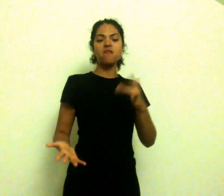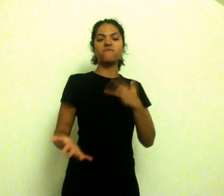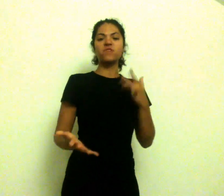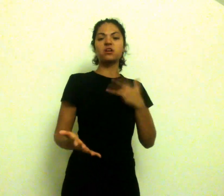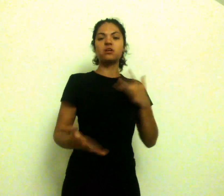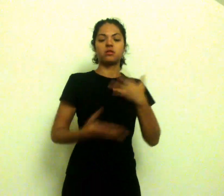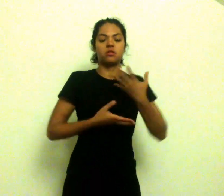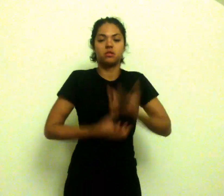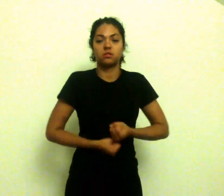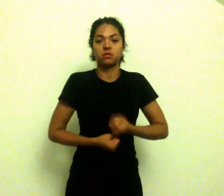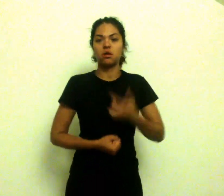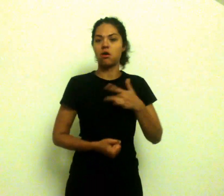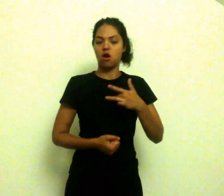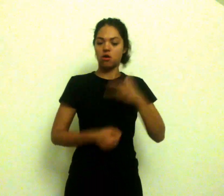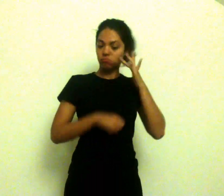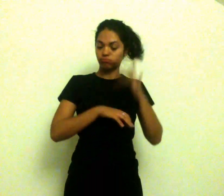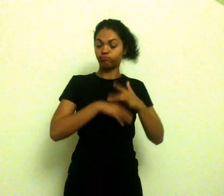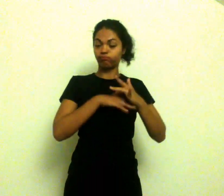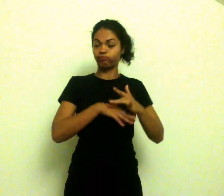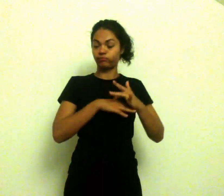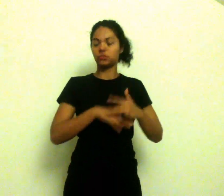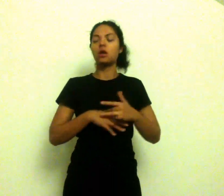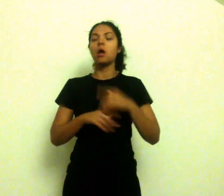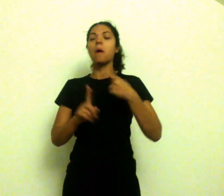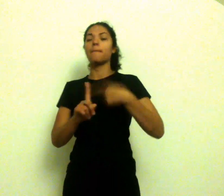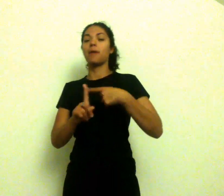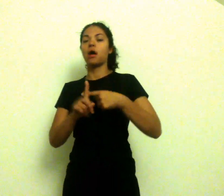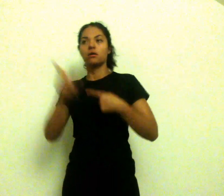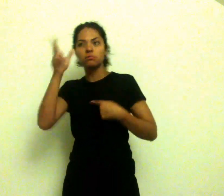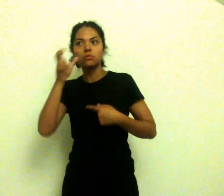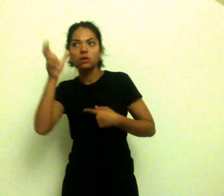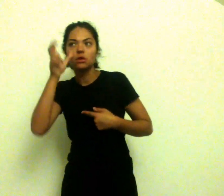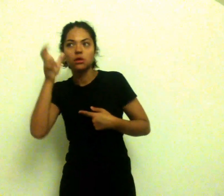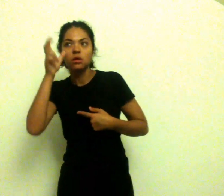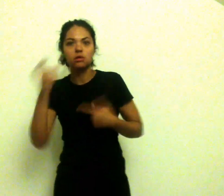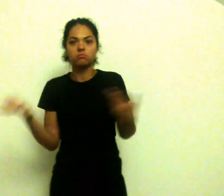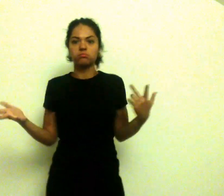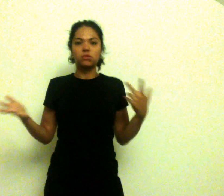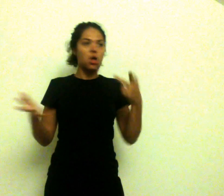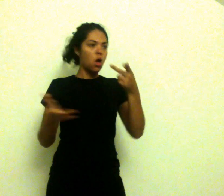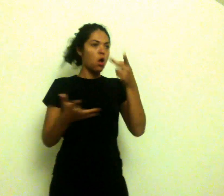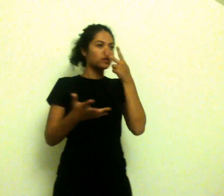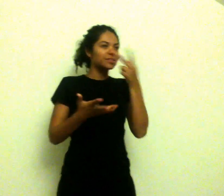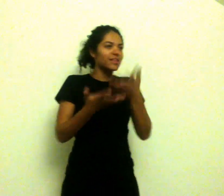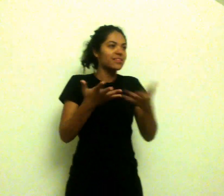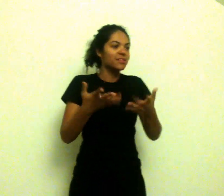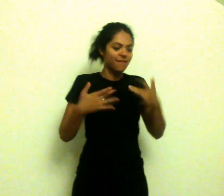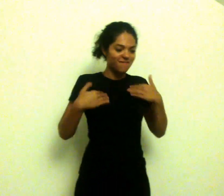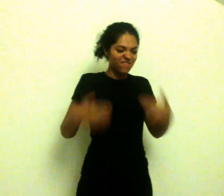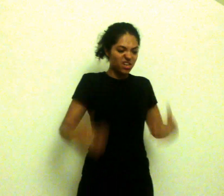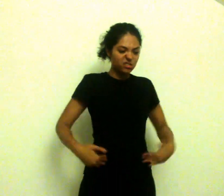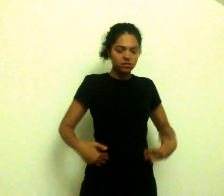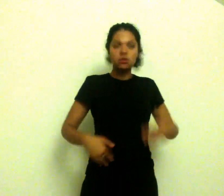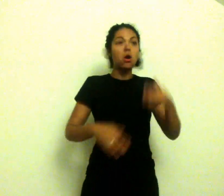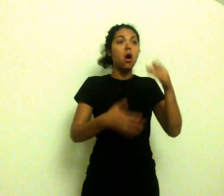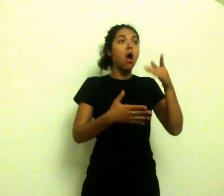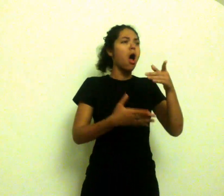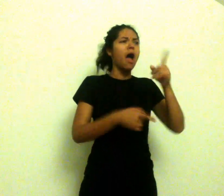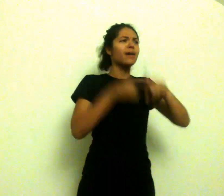very descriptive of how we absorb information today and what kind of visceral response we have through